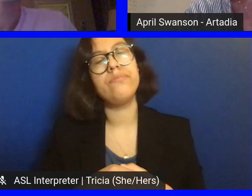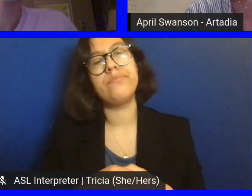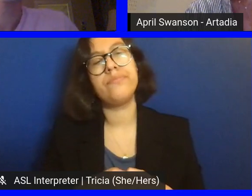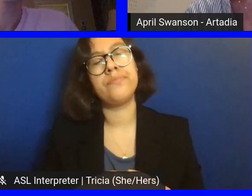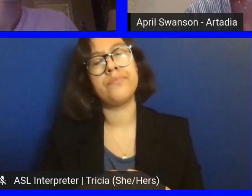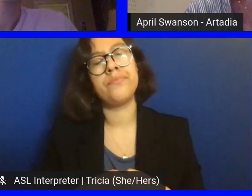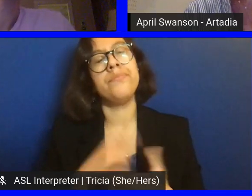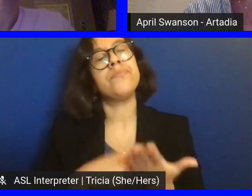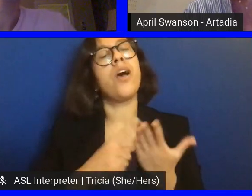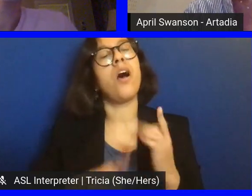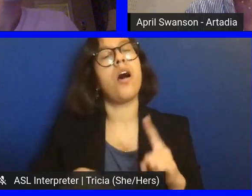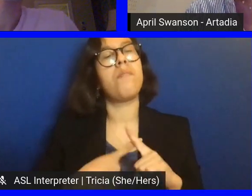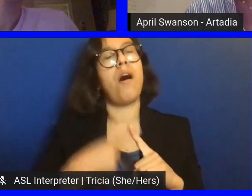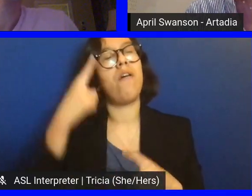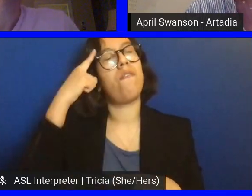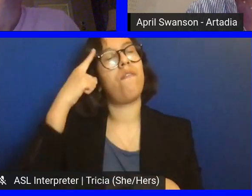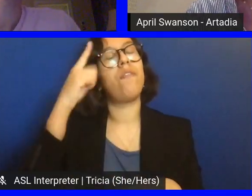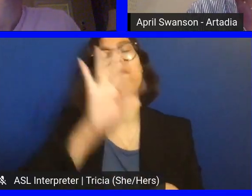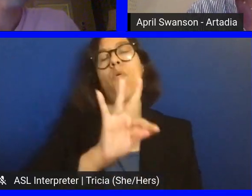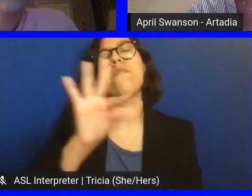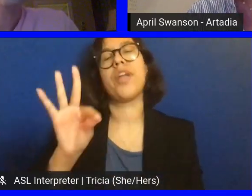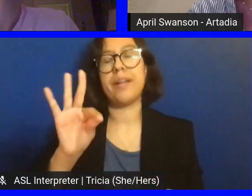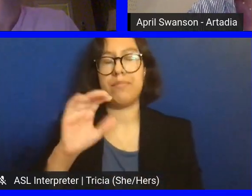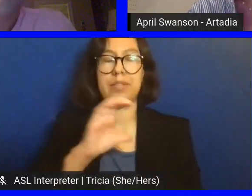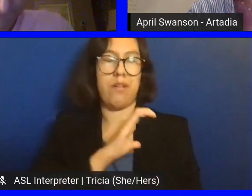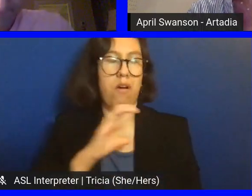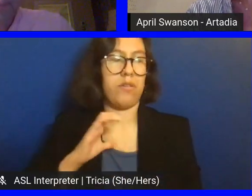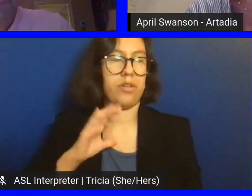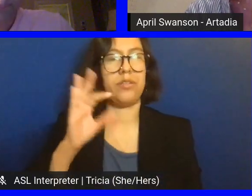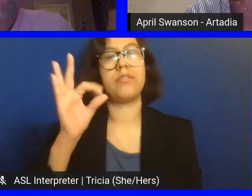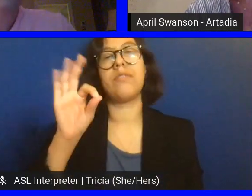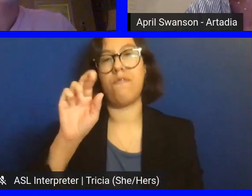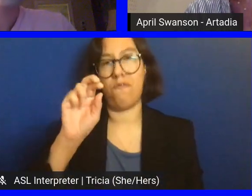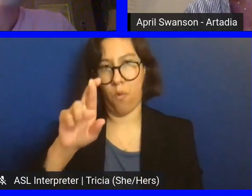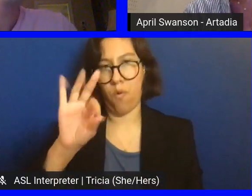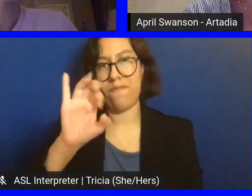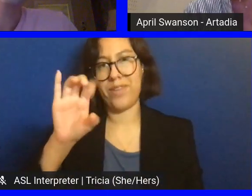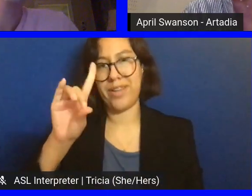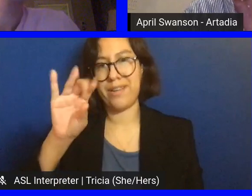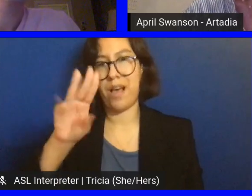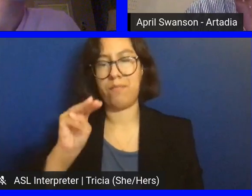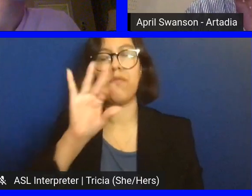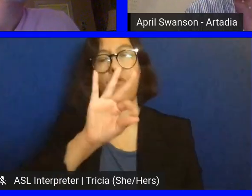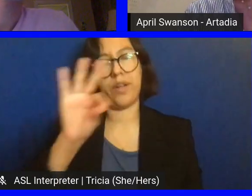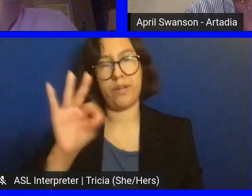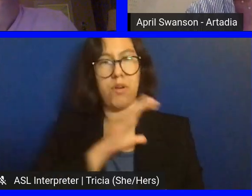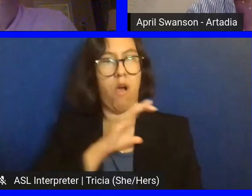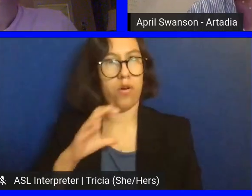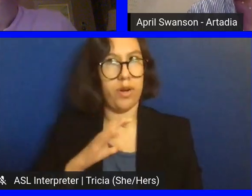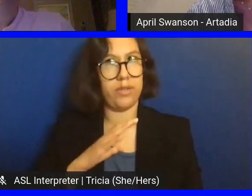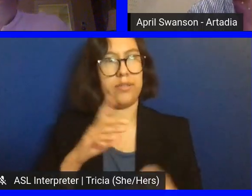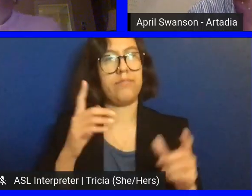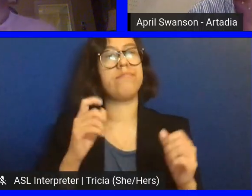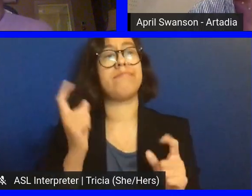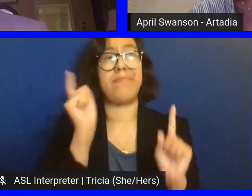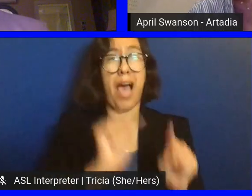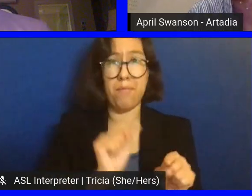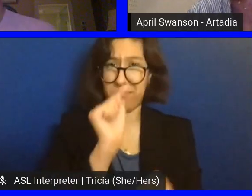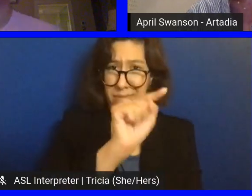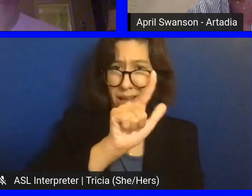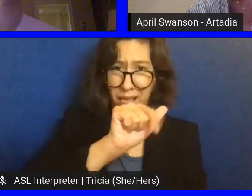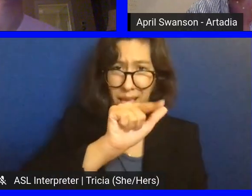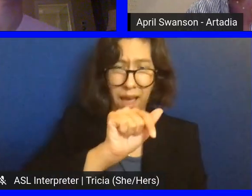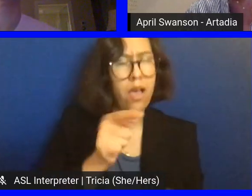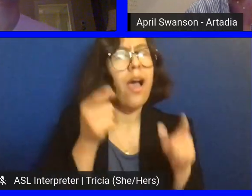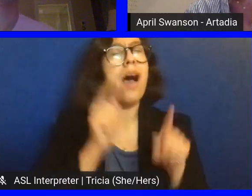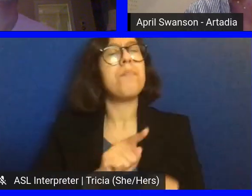the Four Freedoms Congress was your inaugural Congress in LA earlier this year. Can you talk about a little bit